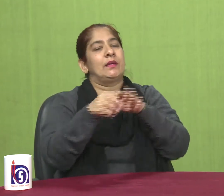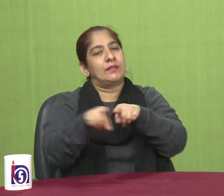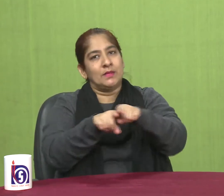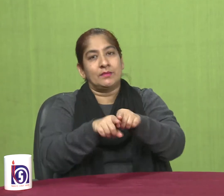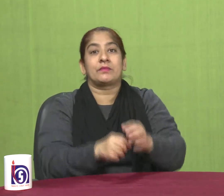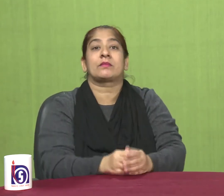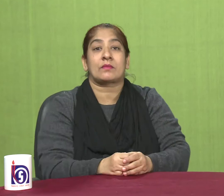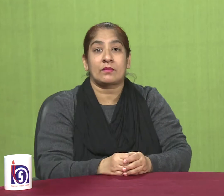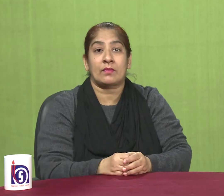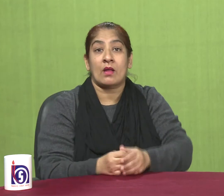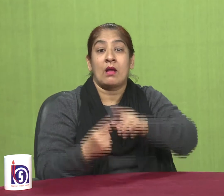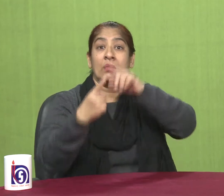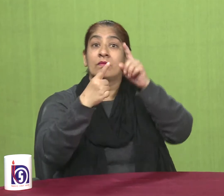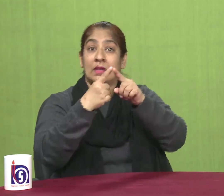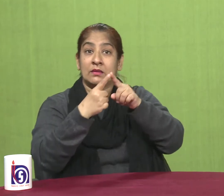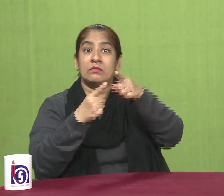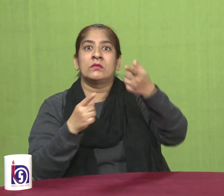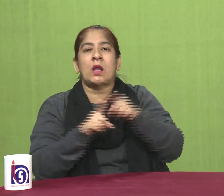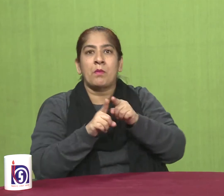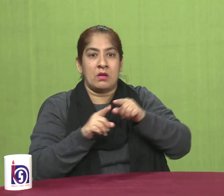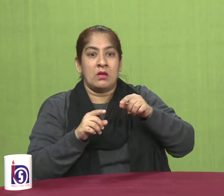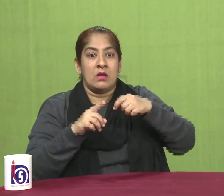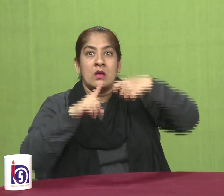trade? Let me explain you. First is distance.